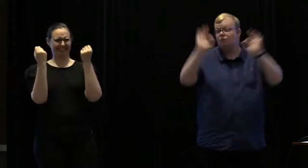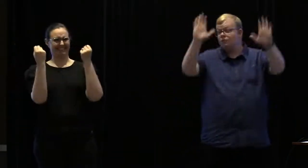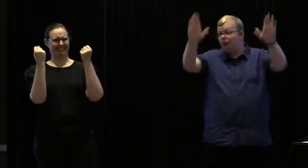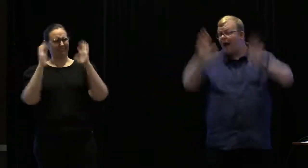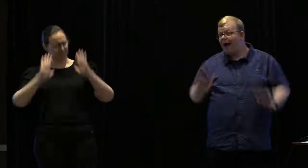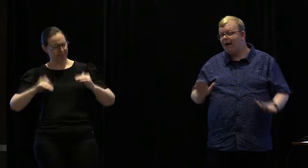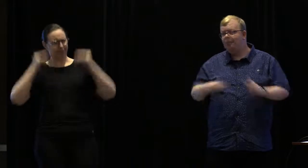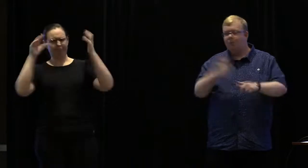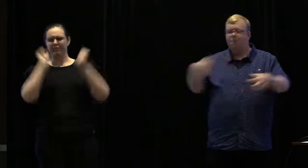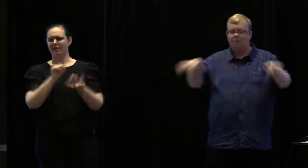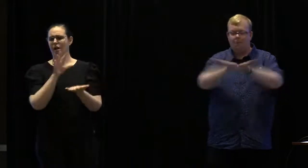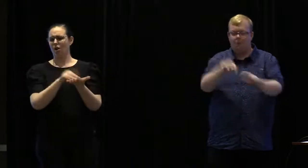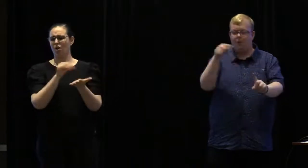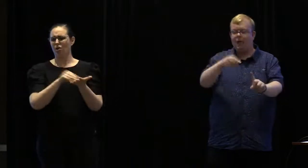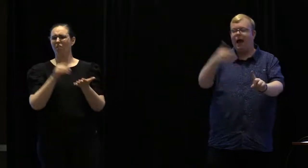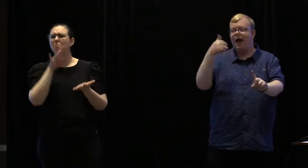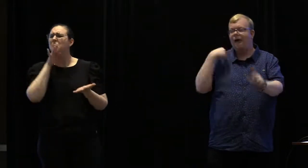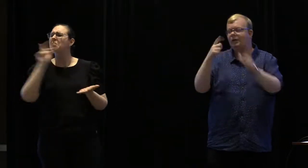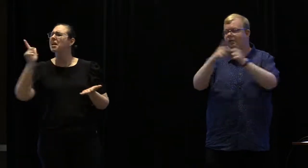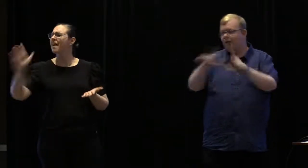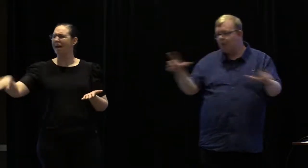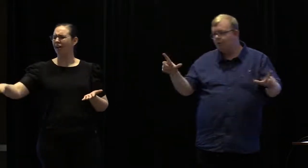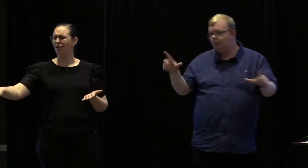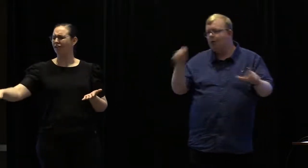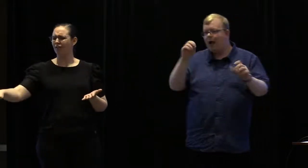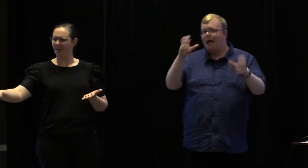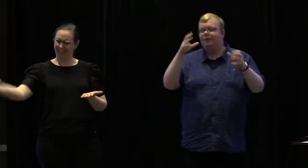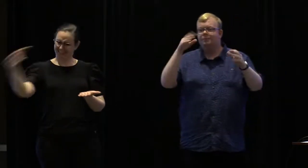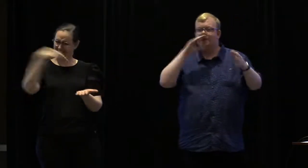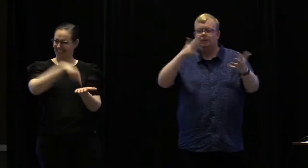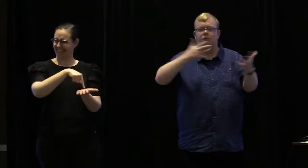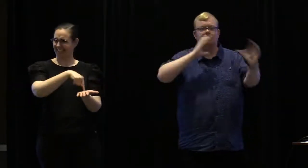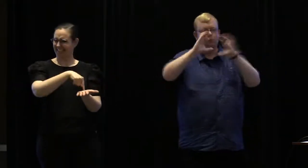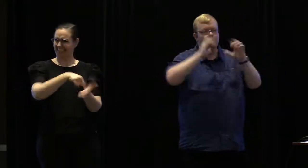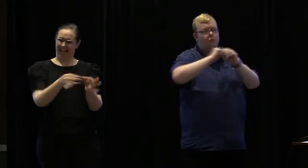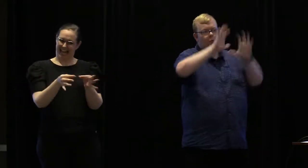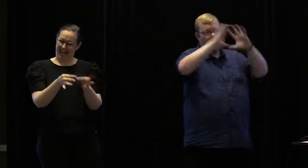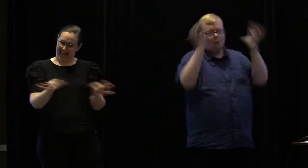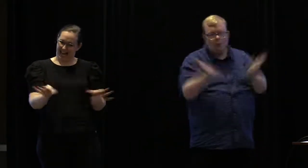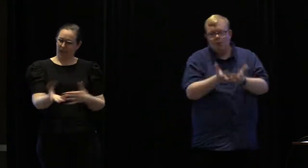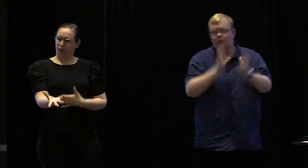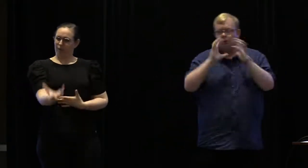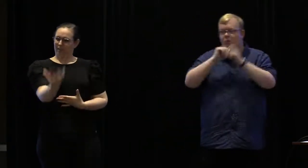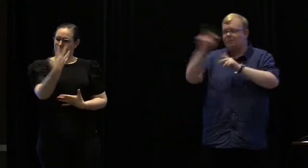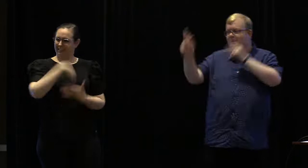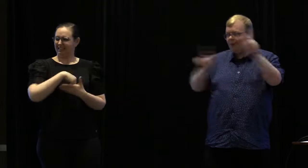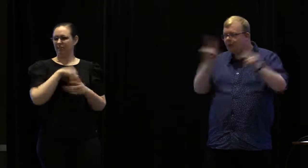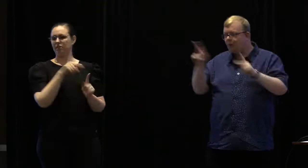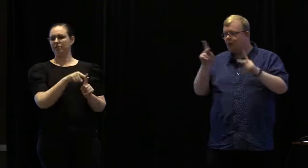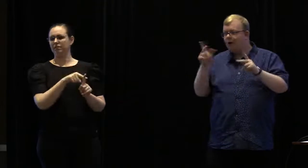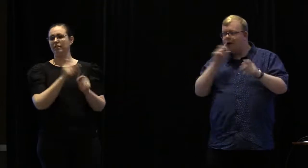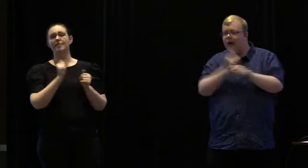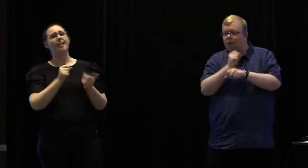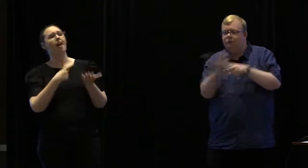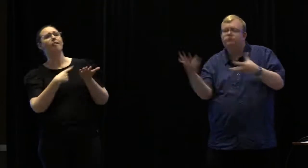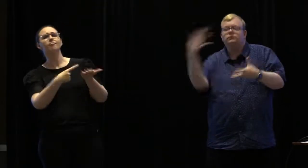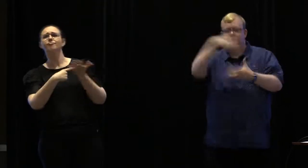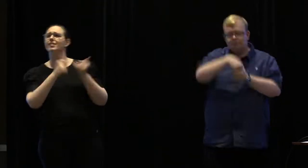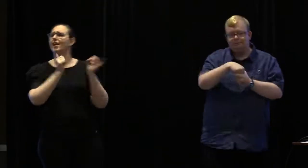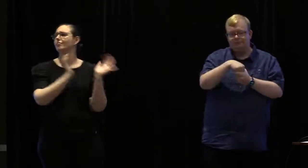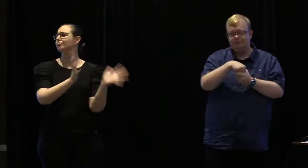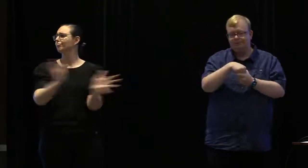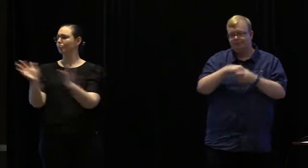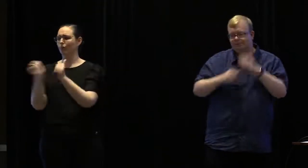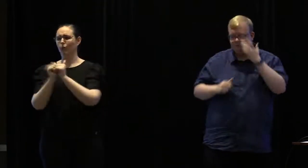if they learn to use speech and listening later on, fantastic, but let's ensure they have that first language in place so that they can communicate with the